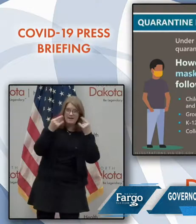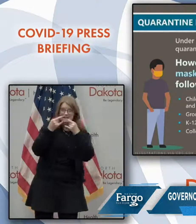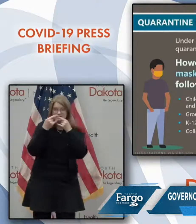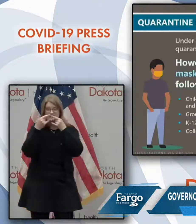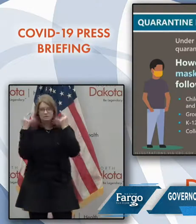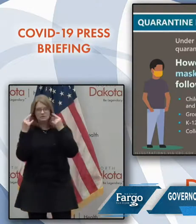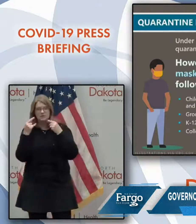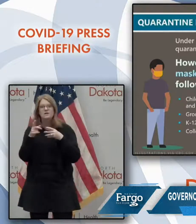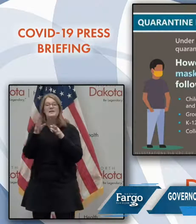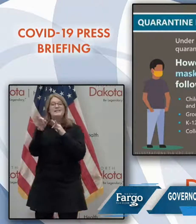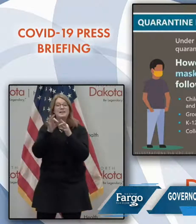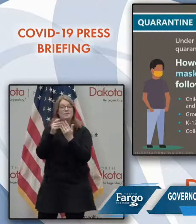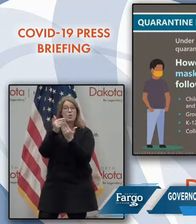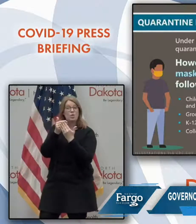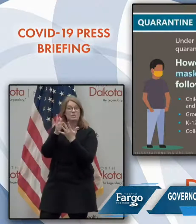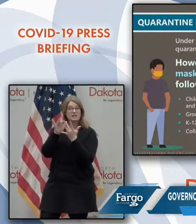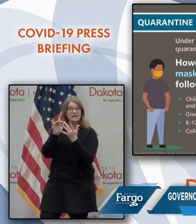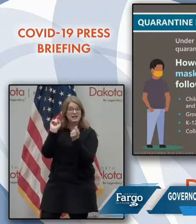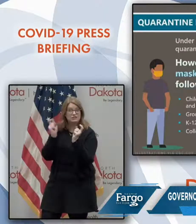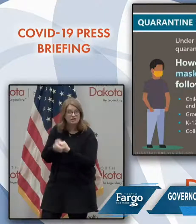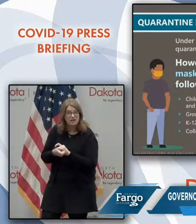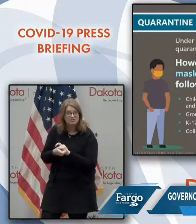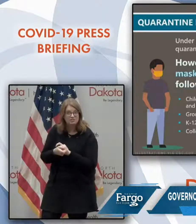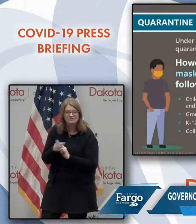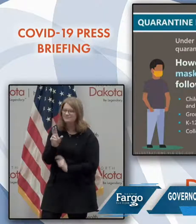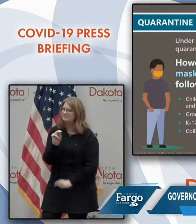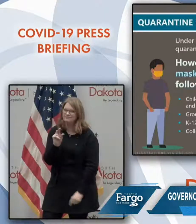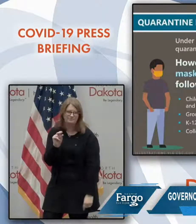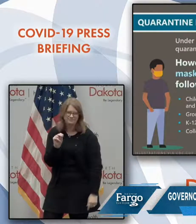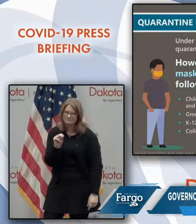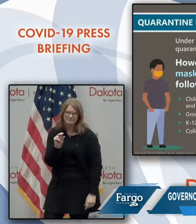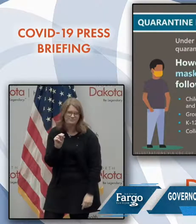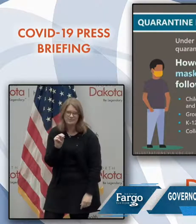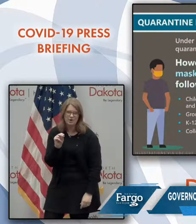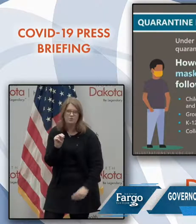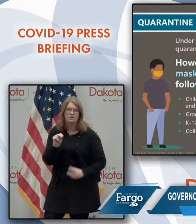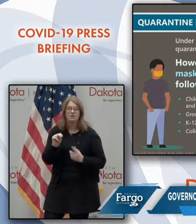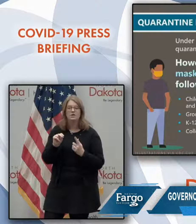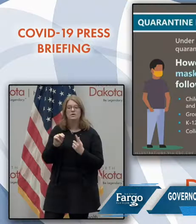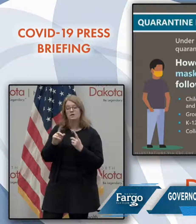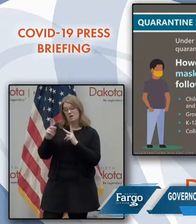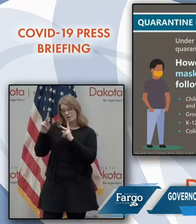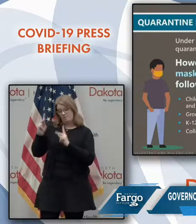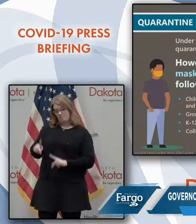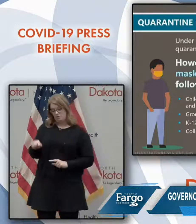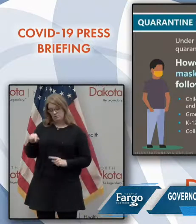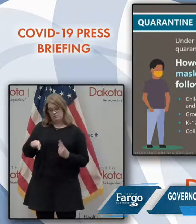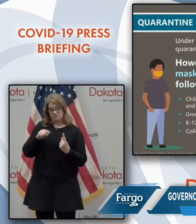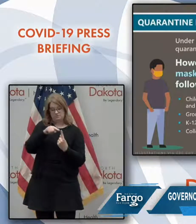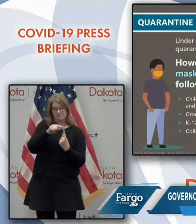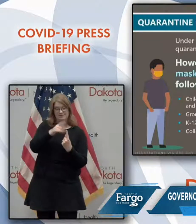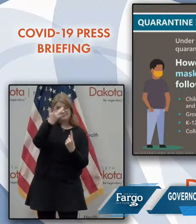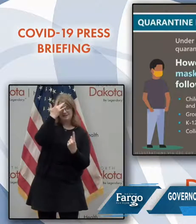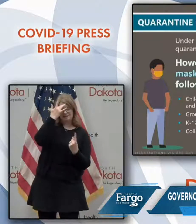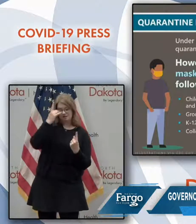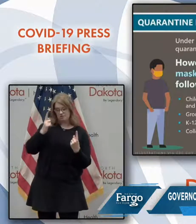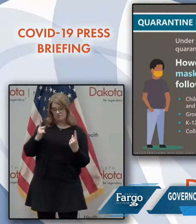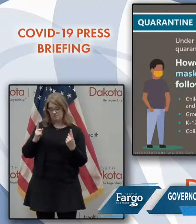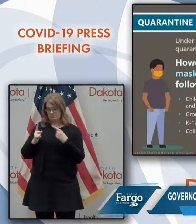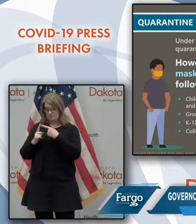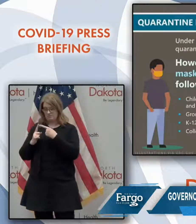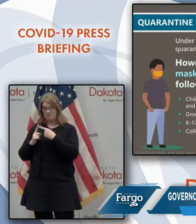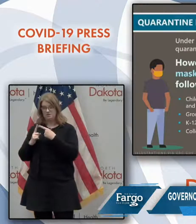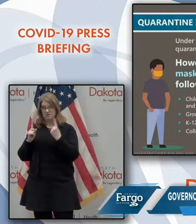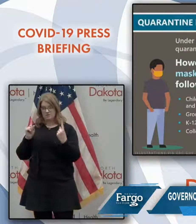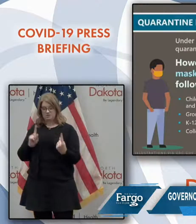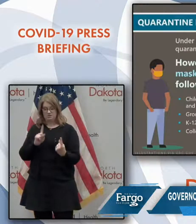hasn't changed. It still continues to be an individual who has been within 6 feet of an infected person for a total of